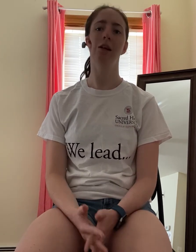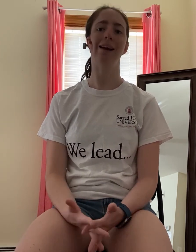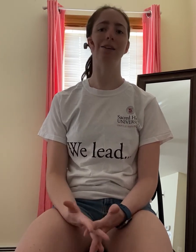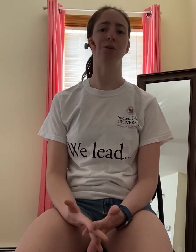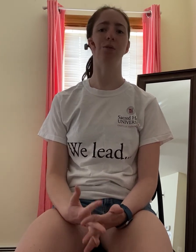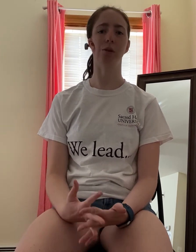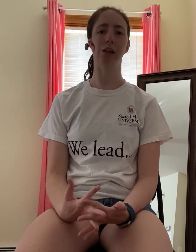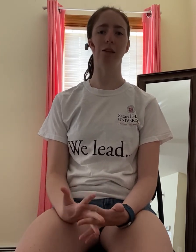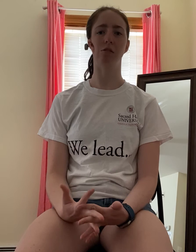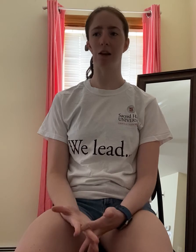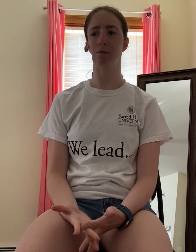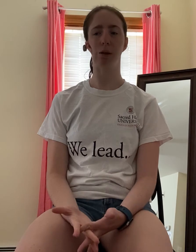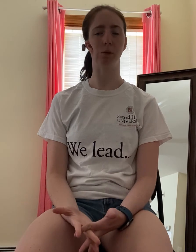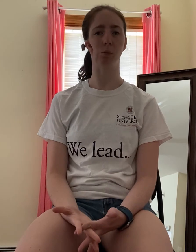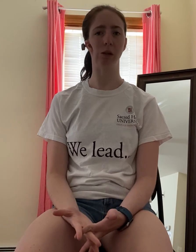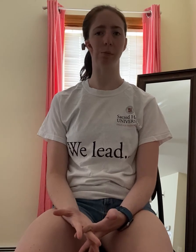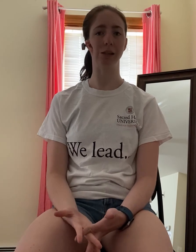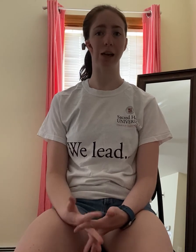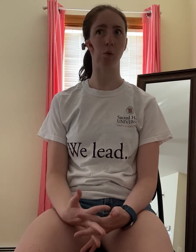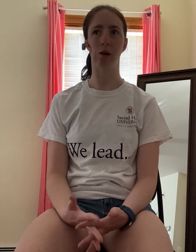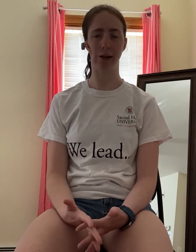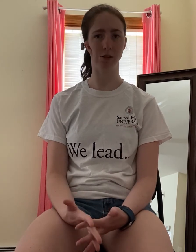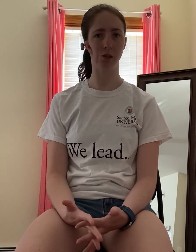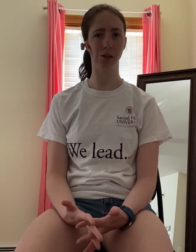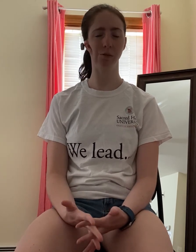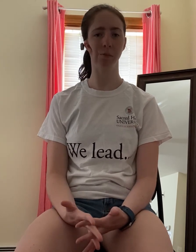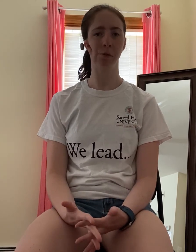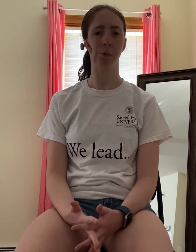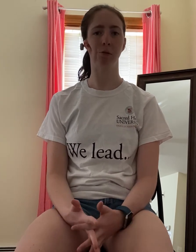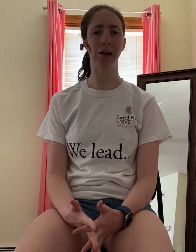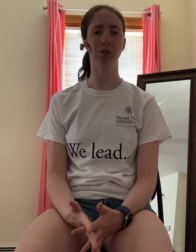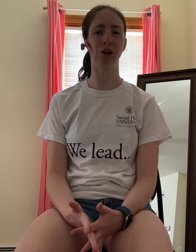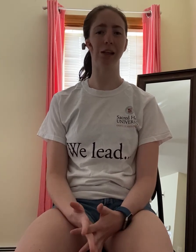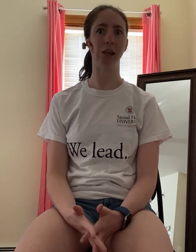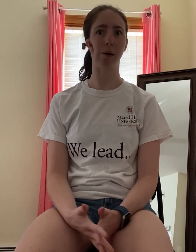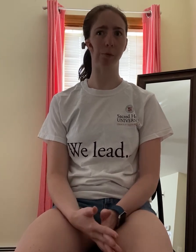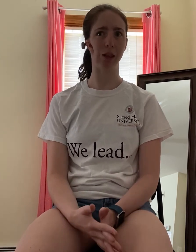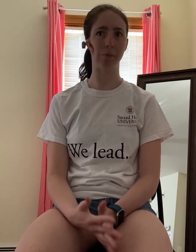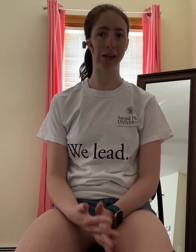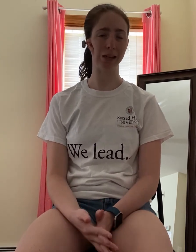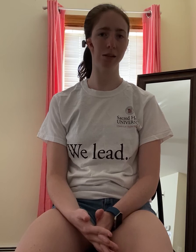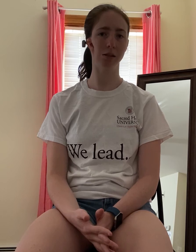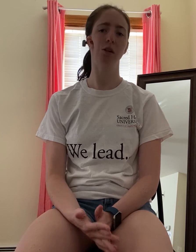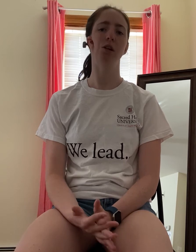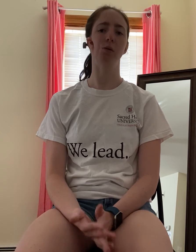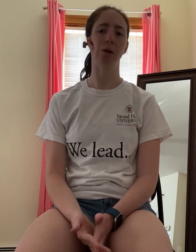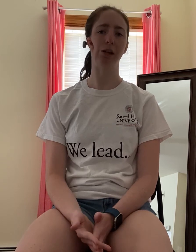I know like deaf people will be signing way faster than you, but rather than try to keep up with their pace, you want to make